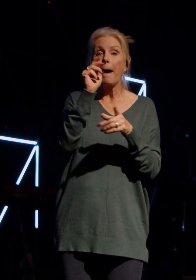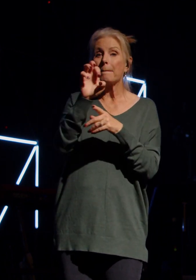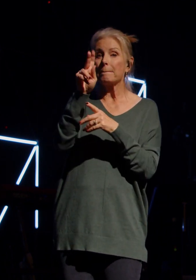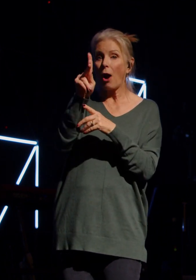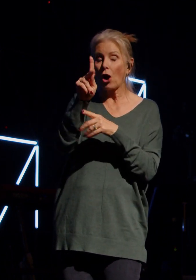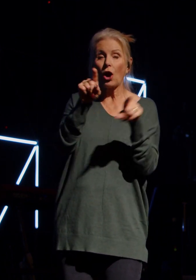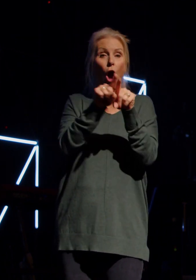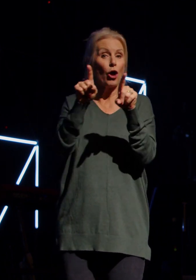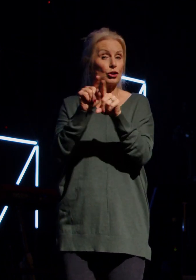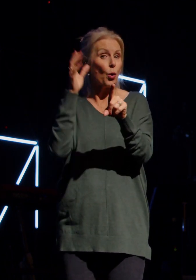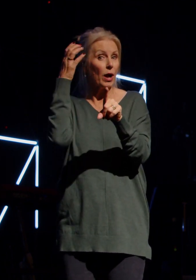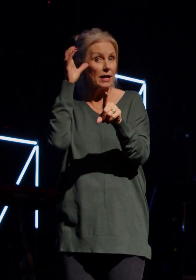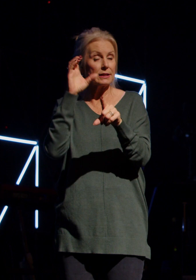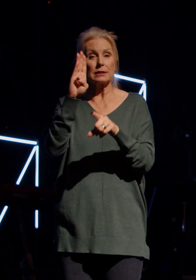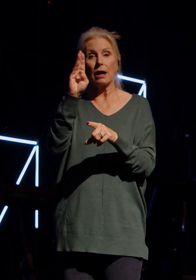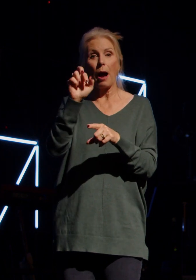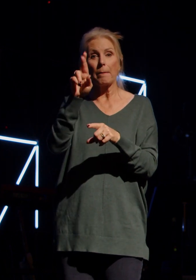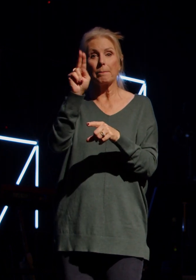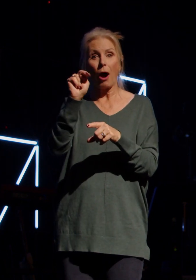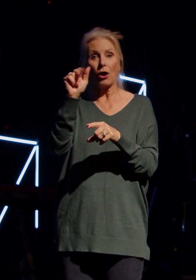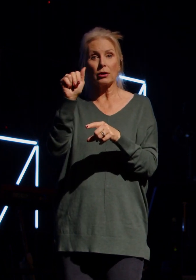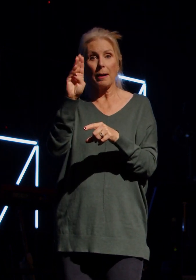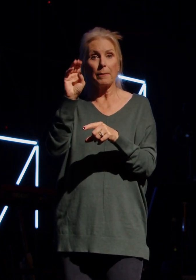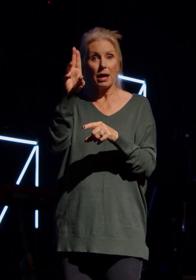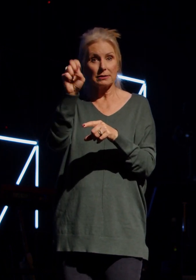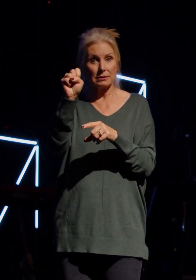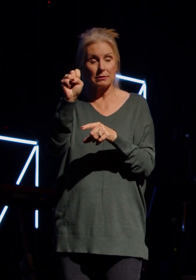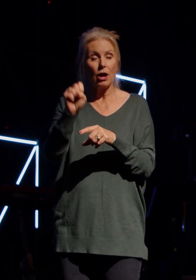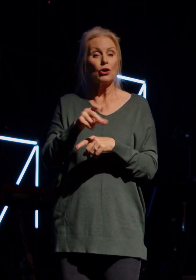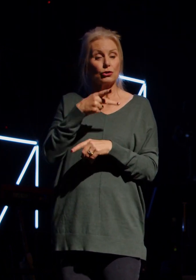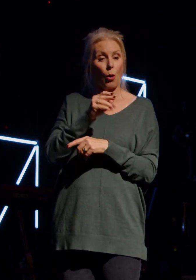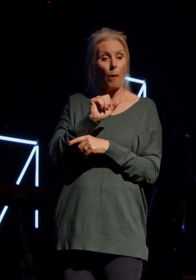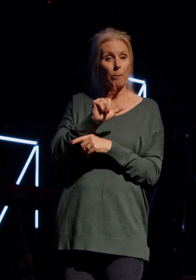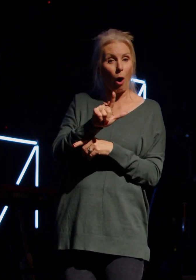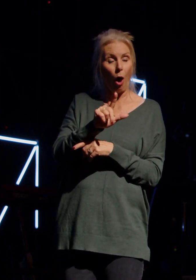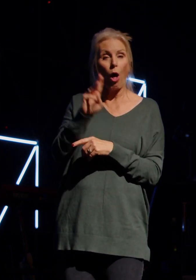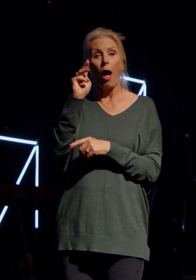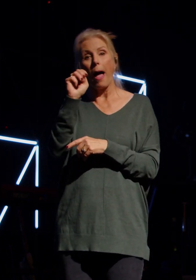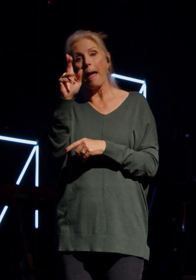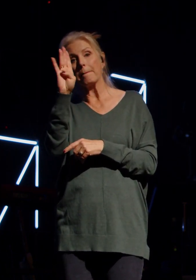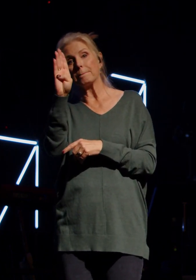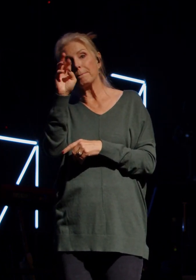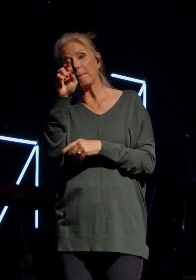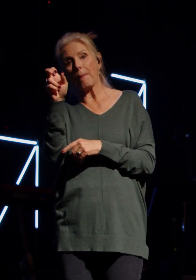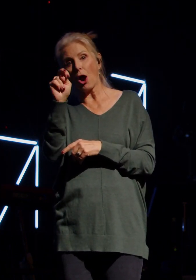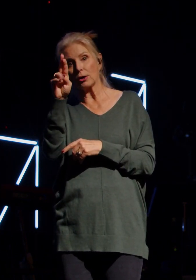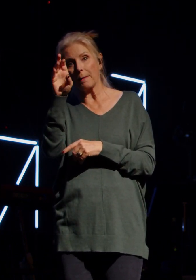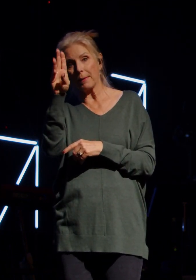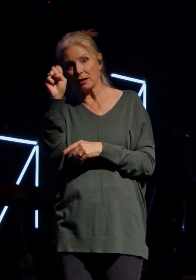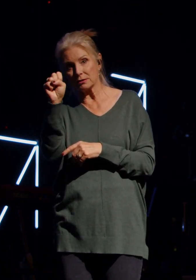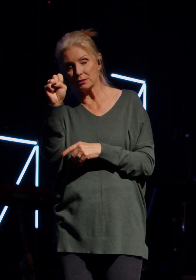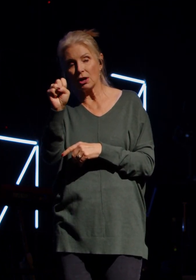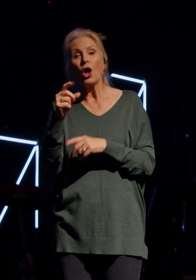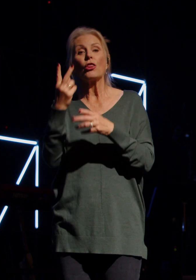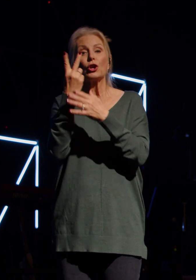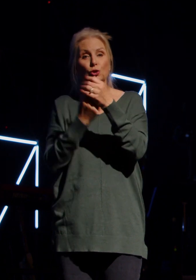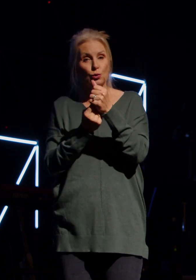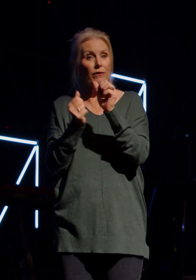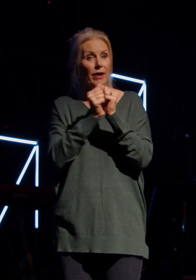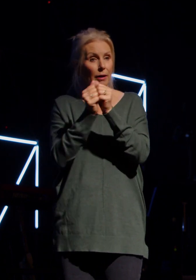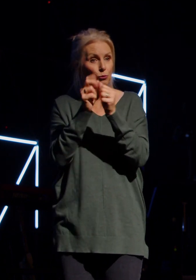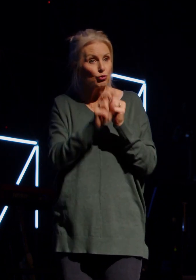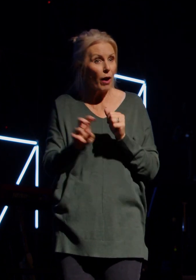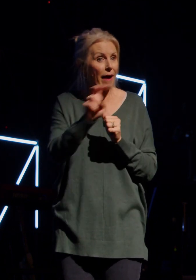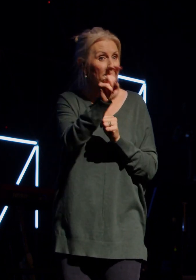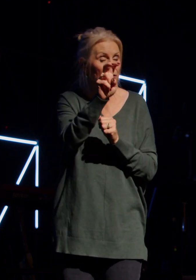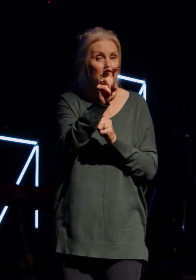Barnabas. If you're familiar with the Bible, Paul and Barnabas did a lot of missionary journeys together. In fact, they brought Barnabas' cousin